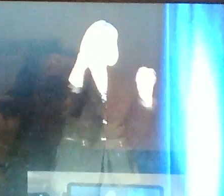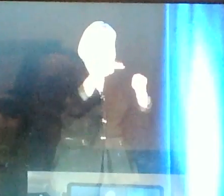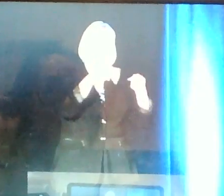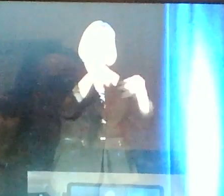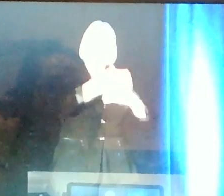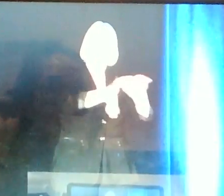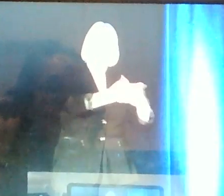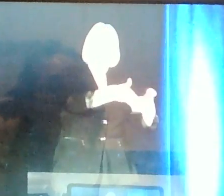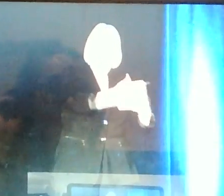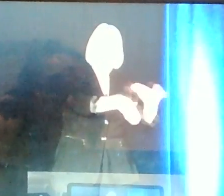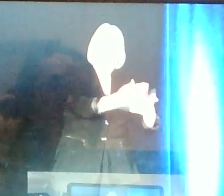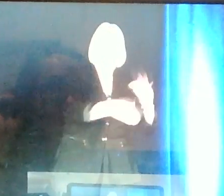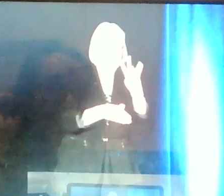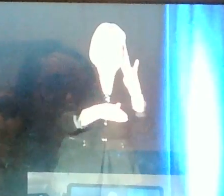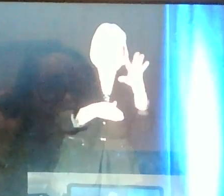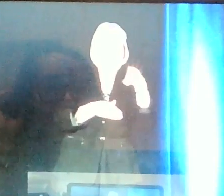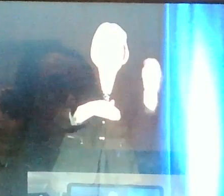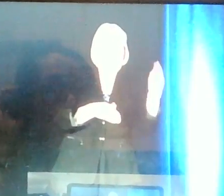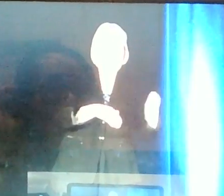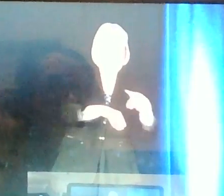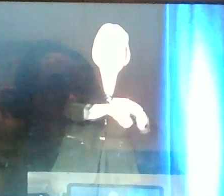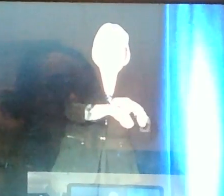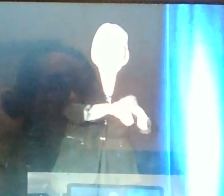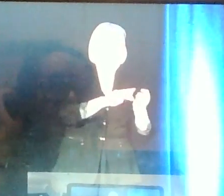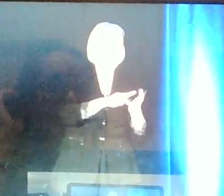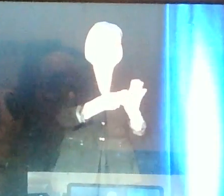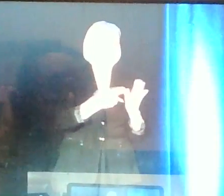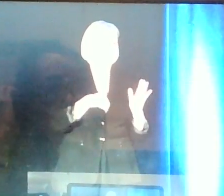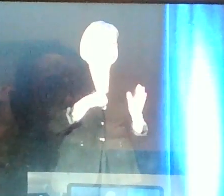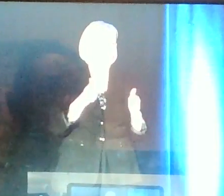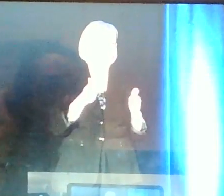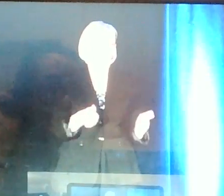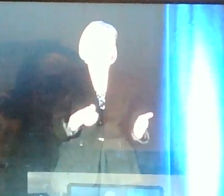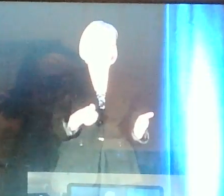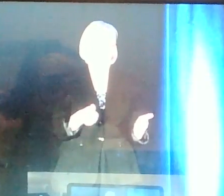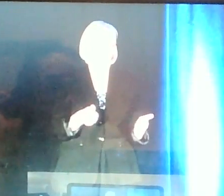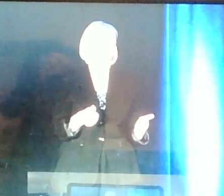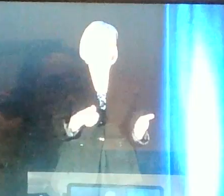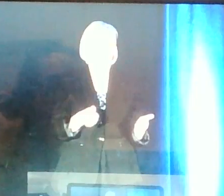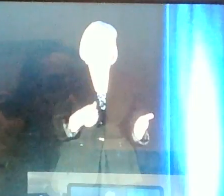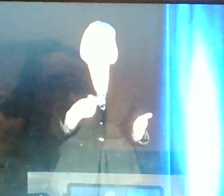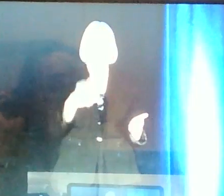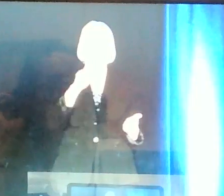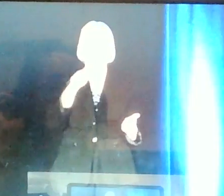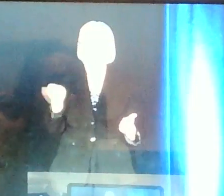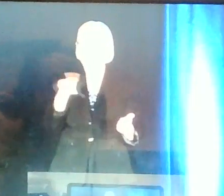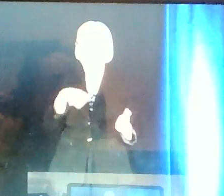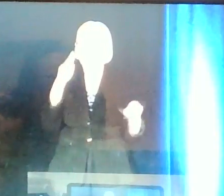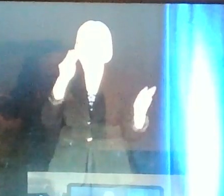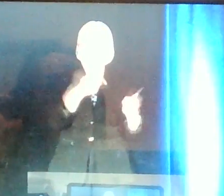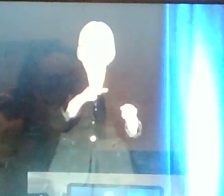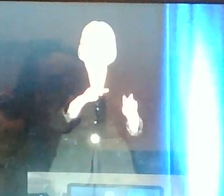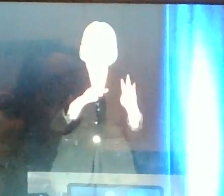job? It's looking at the process. And that's 75% of the time, and that means that's very good.